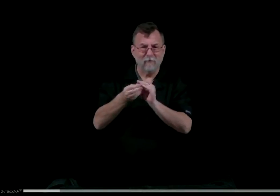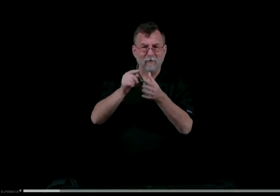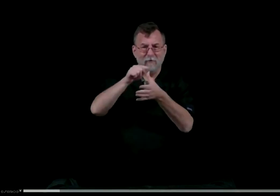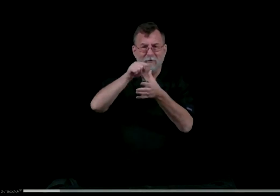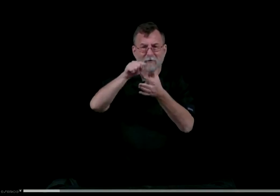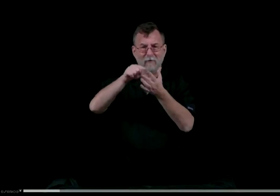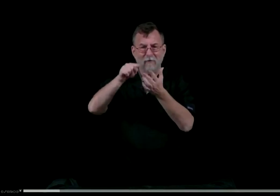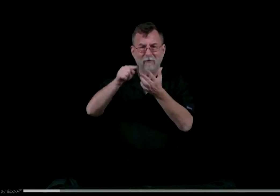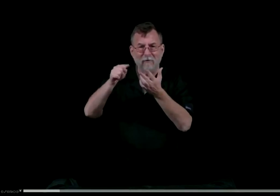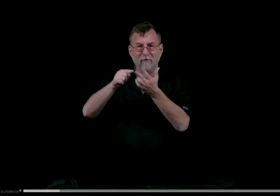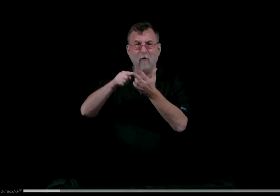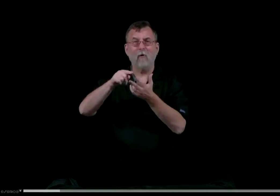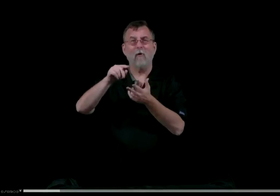queen.